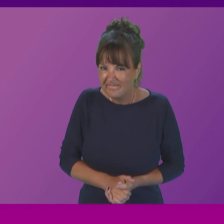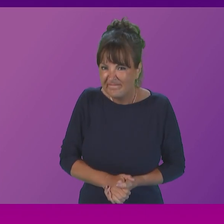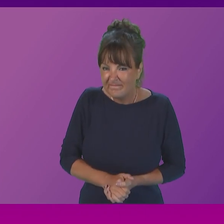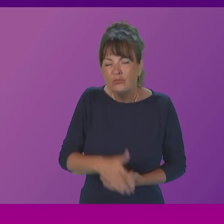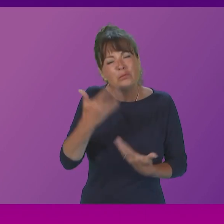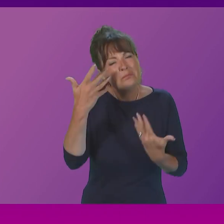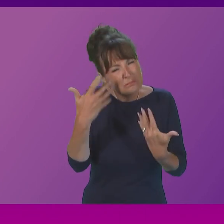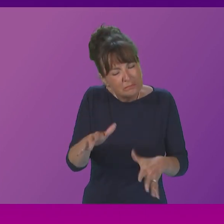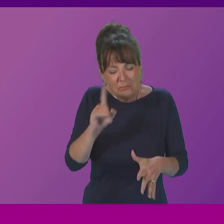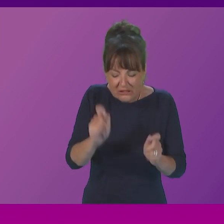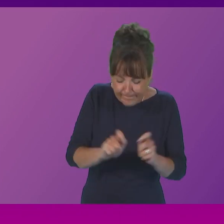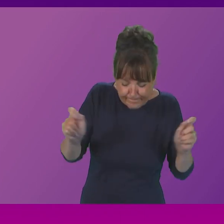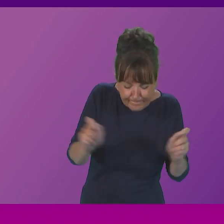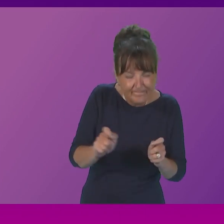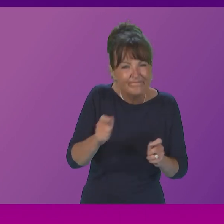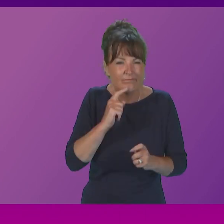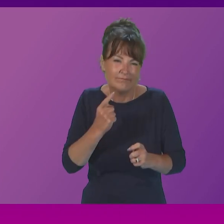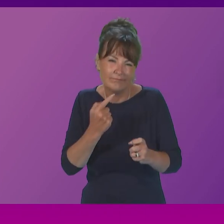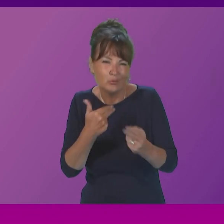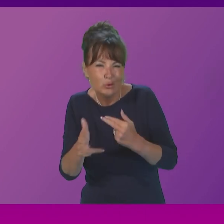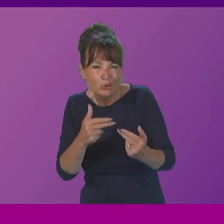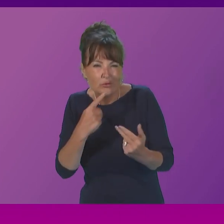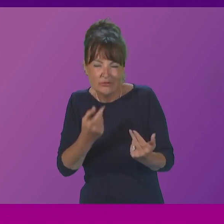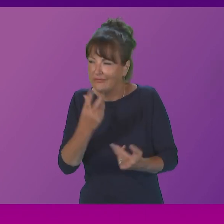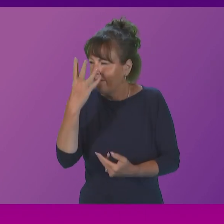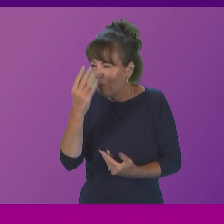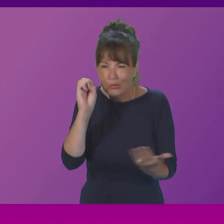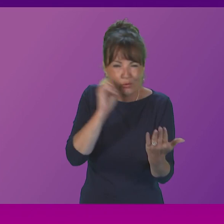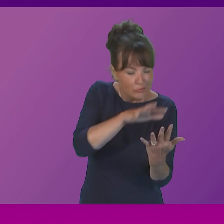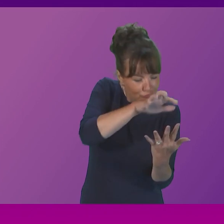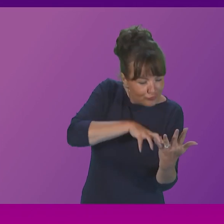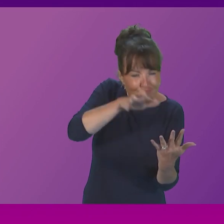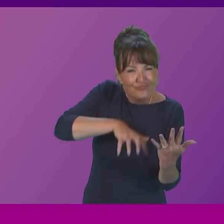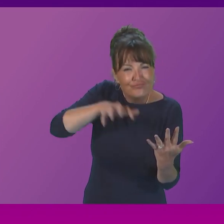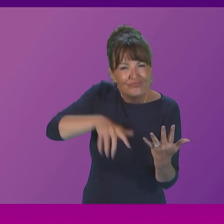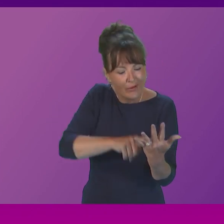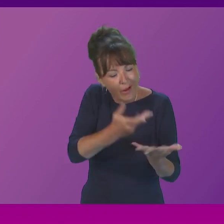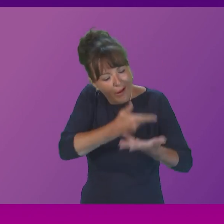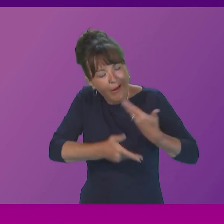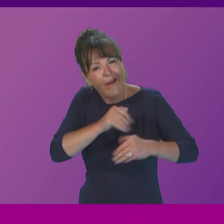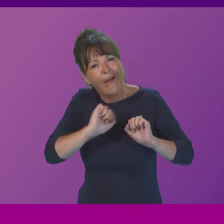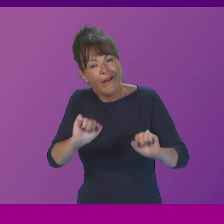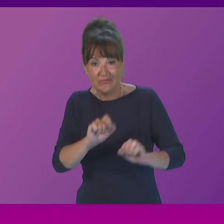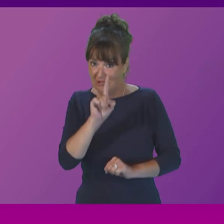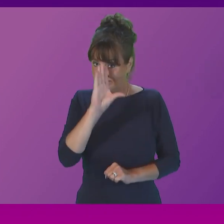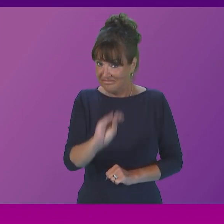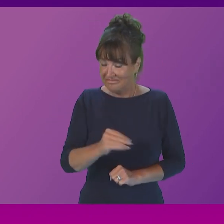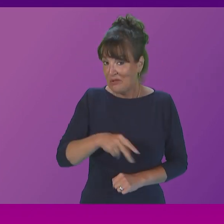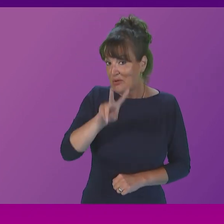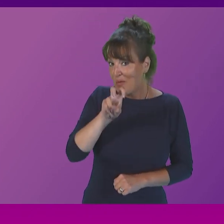many tributes and seen iconic photos and footage on TV. But on the 12th of